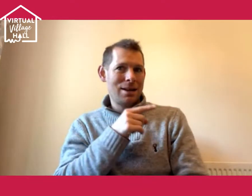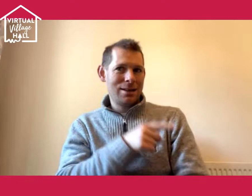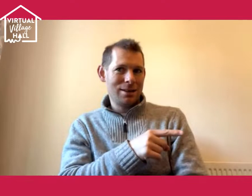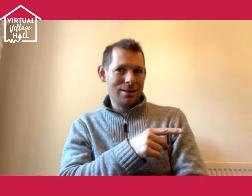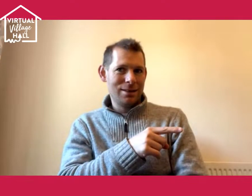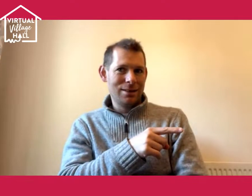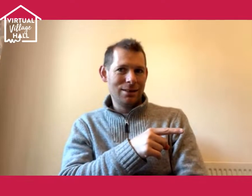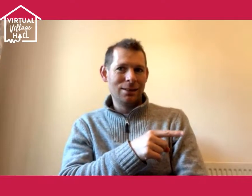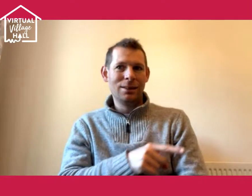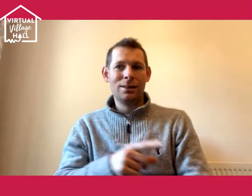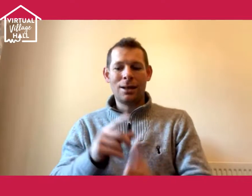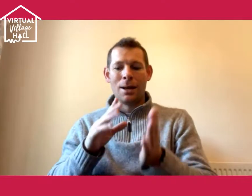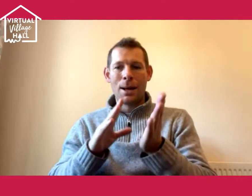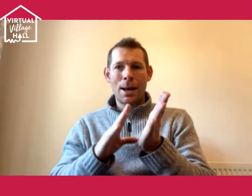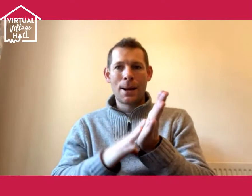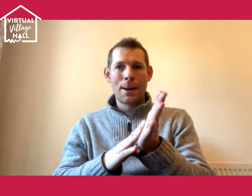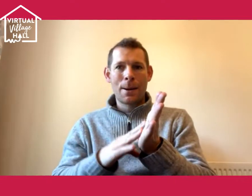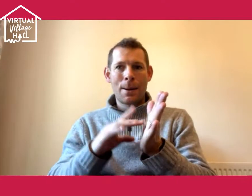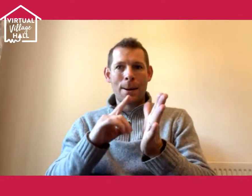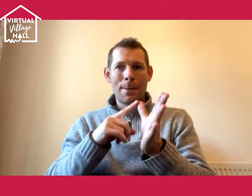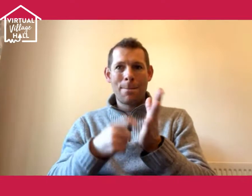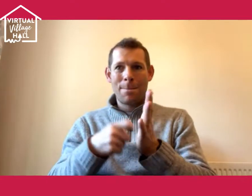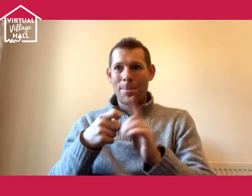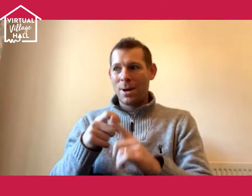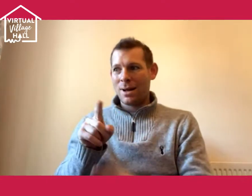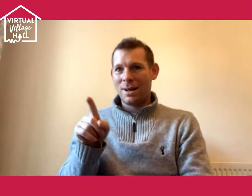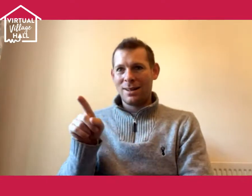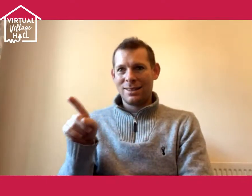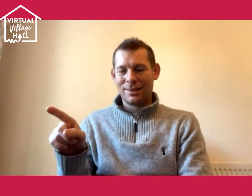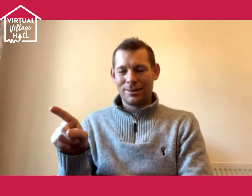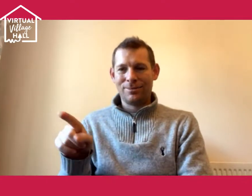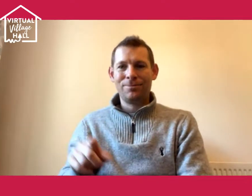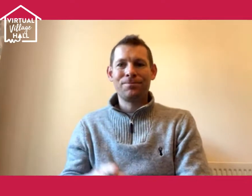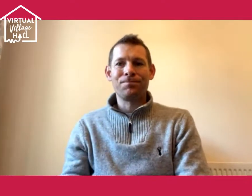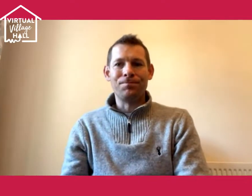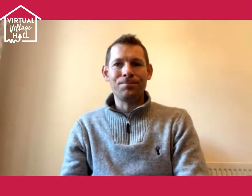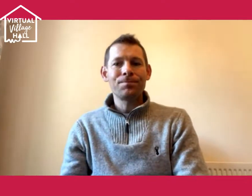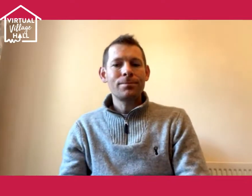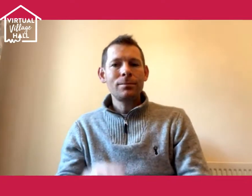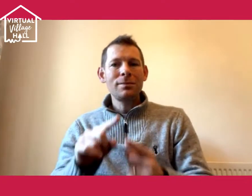So let's describe Emma and Mark's eyes.